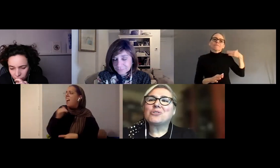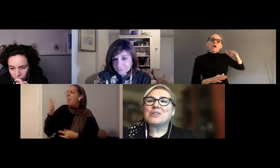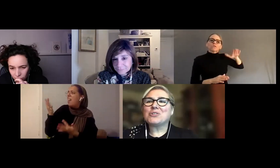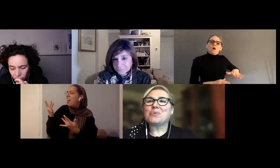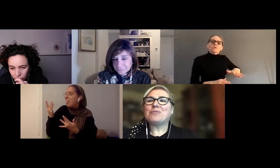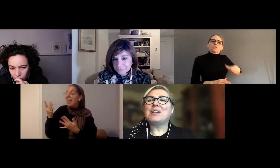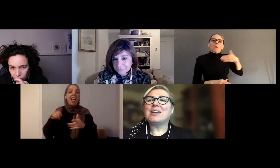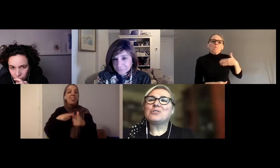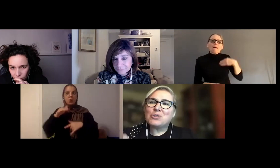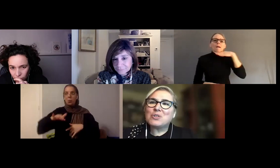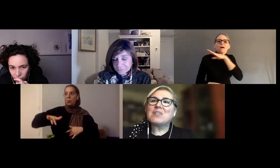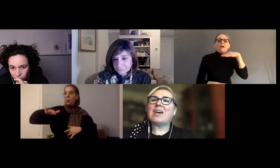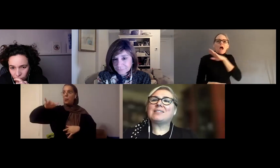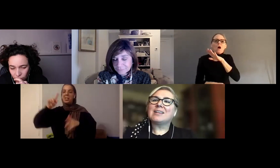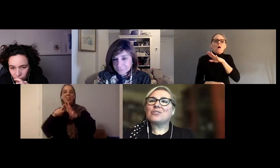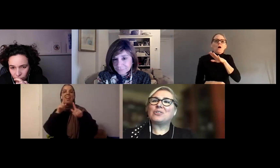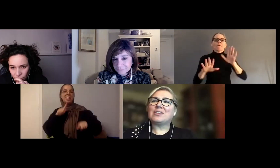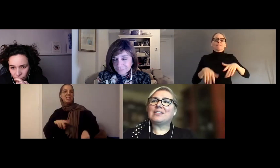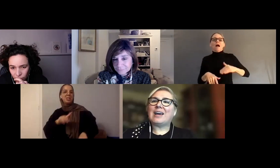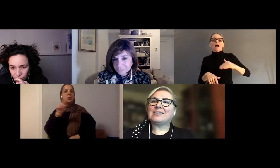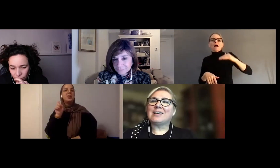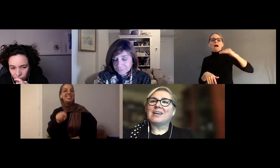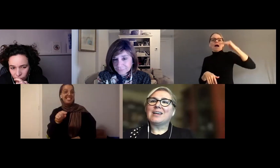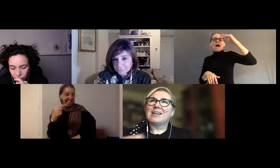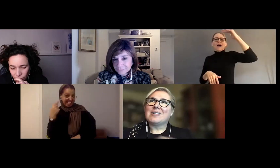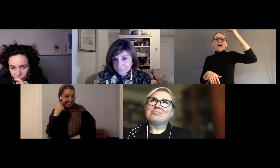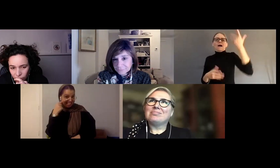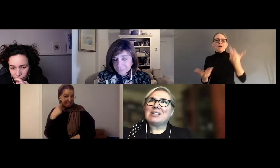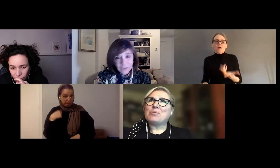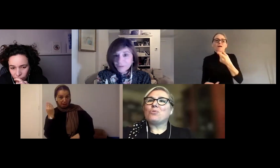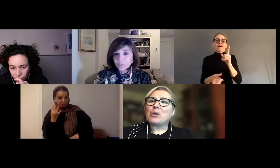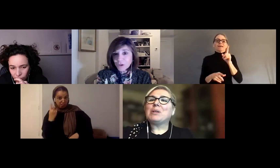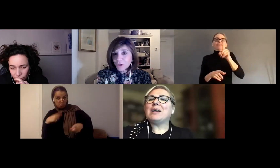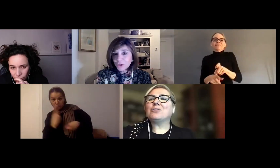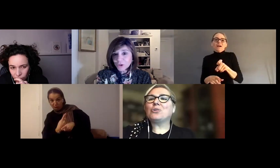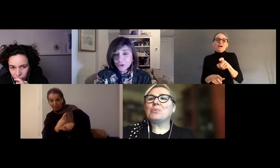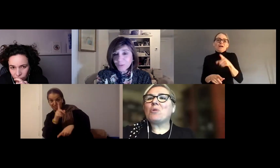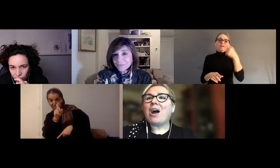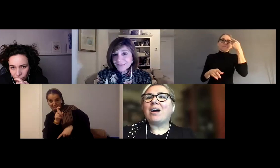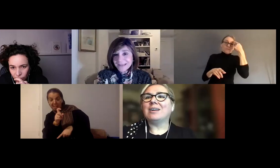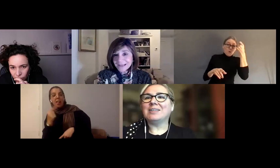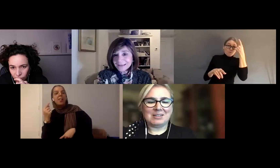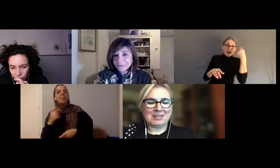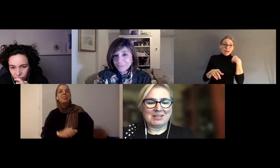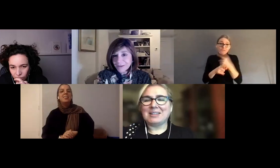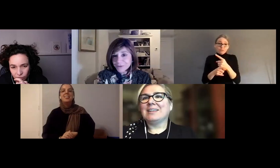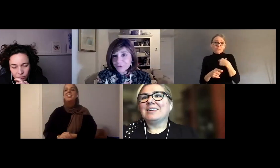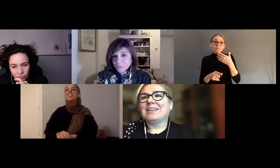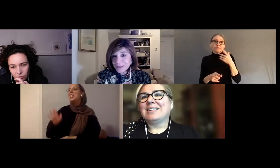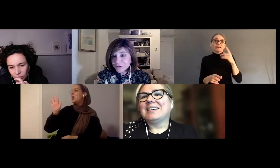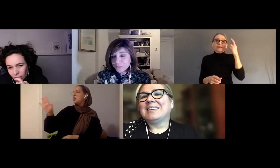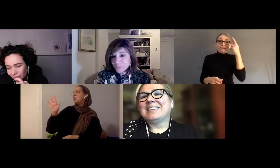interest in autoethnography, and do you see that that type of work applying to your memoir? You have exactly the